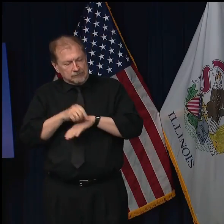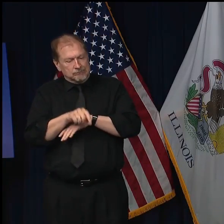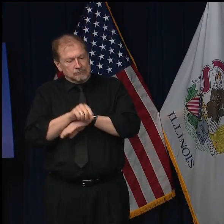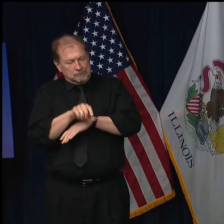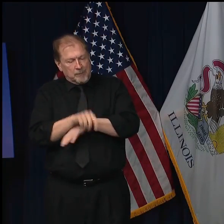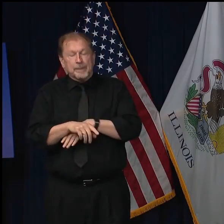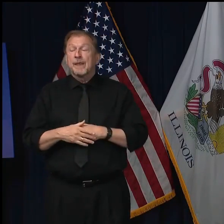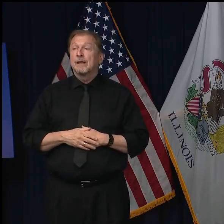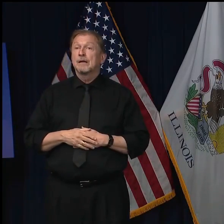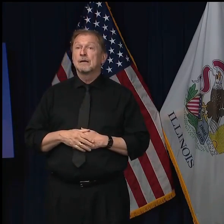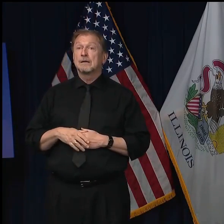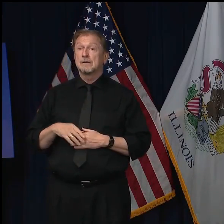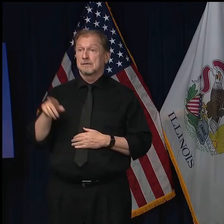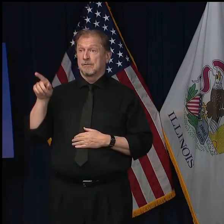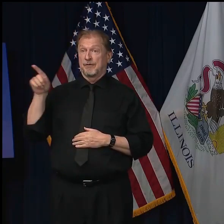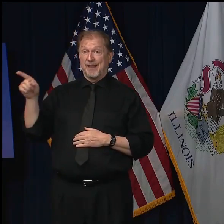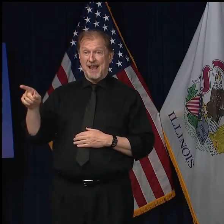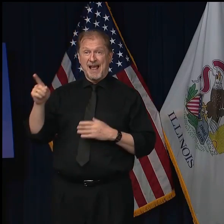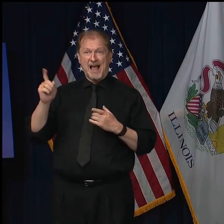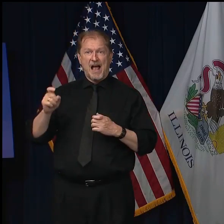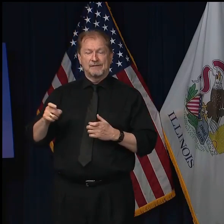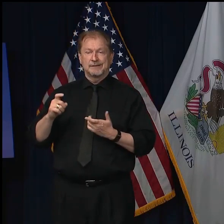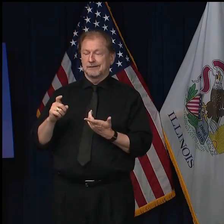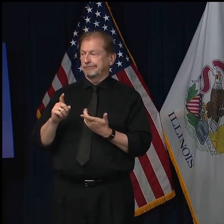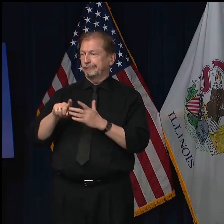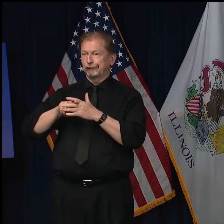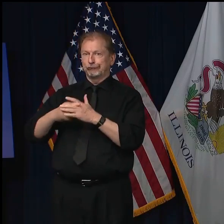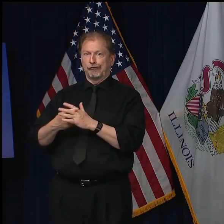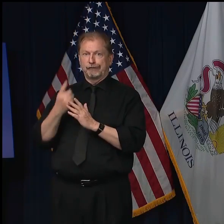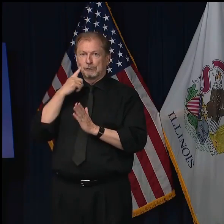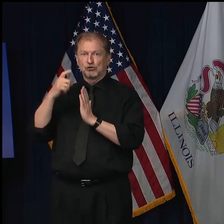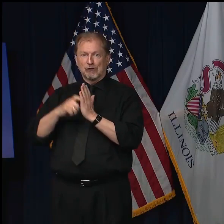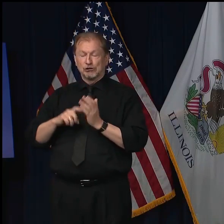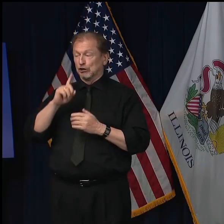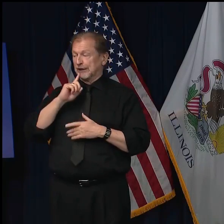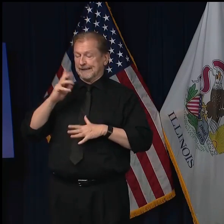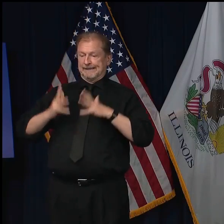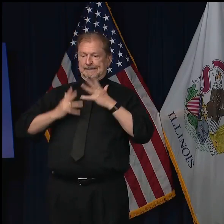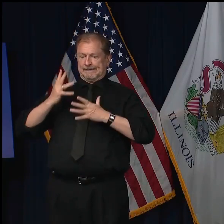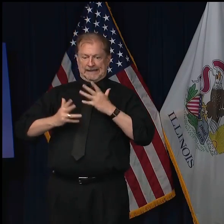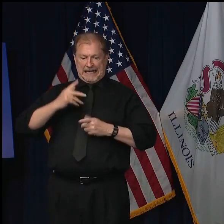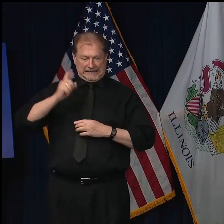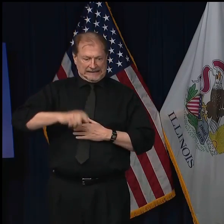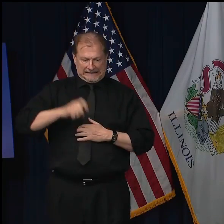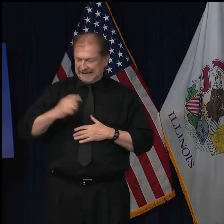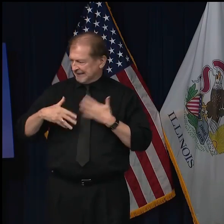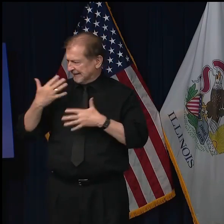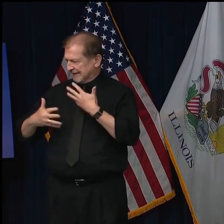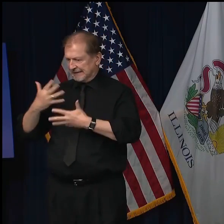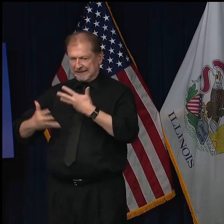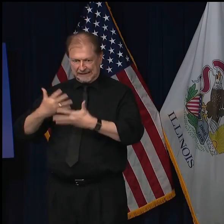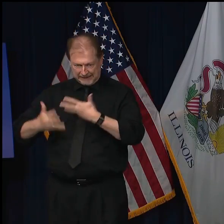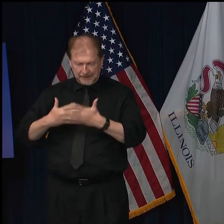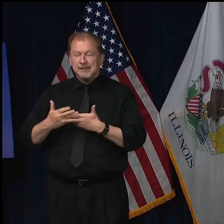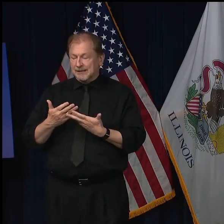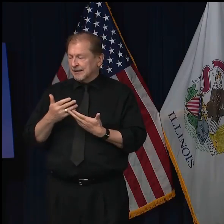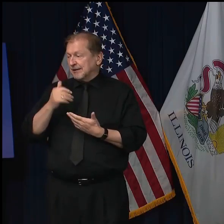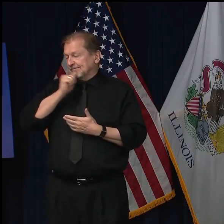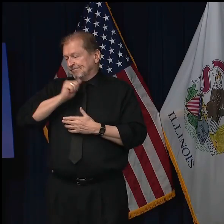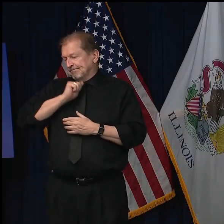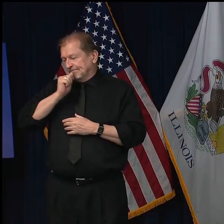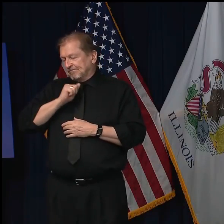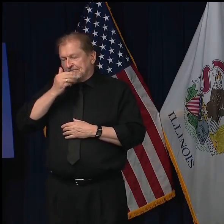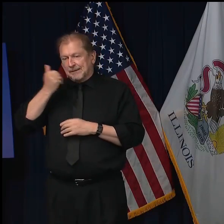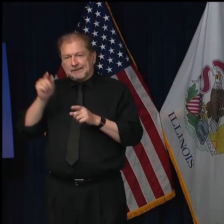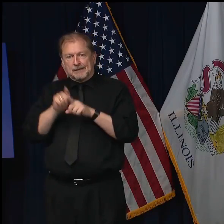many ways, they've been forced to build a new airplane while flying it. Over the last 2 months, IDES